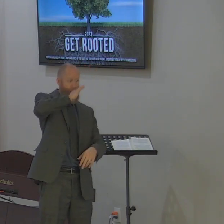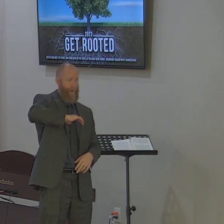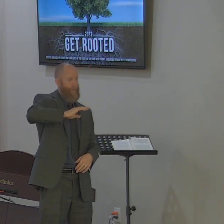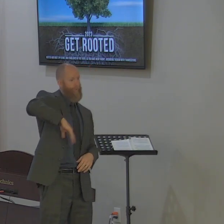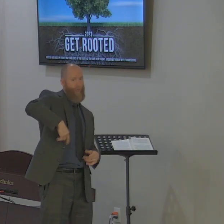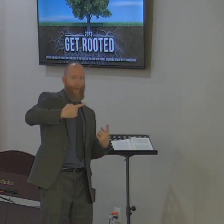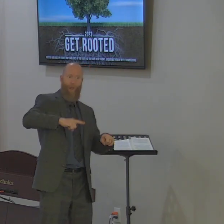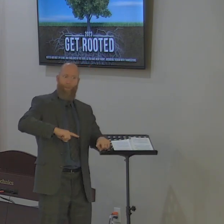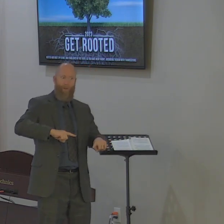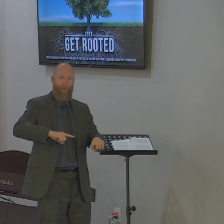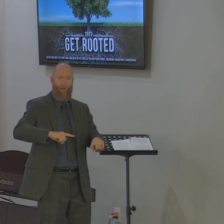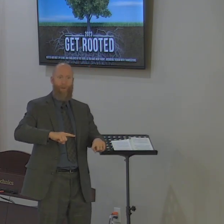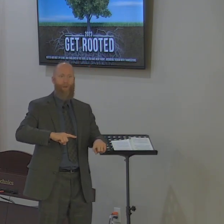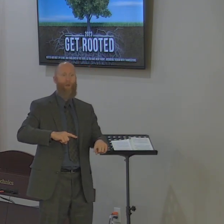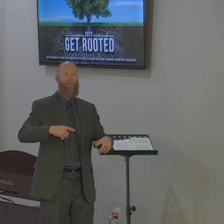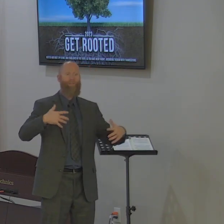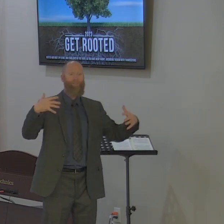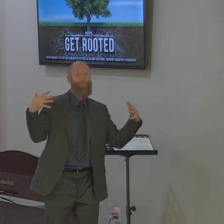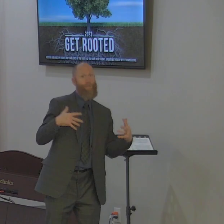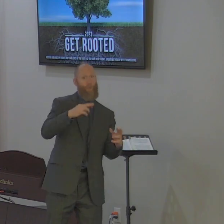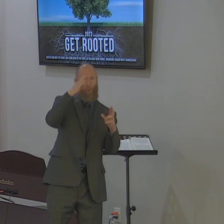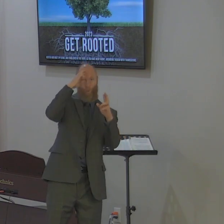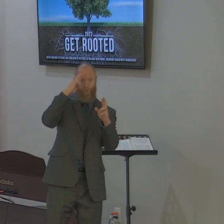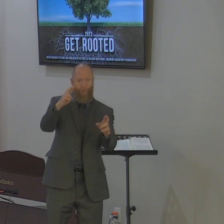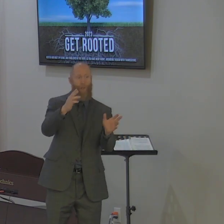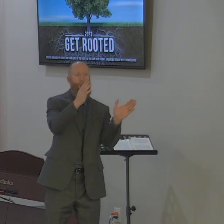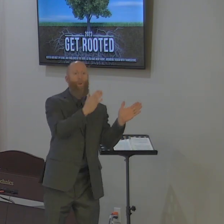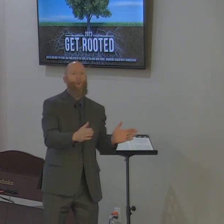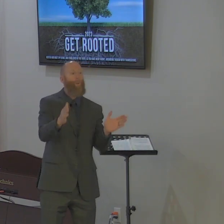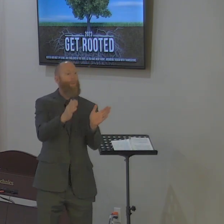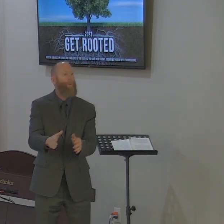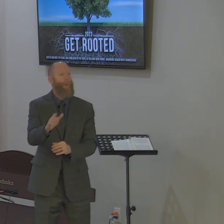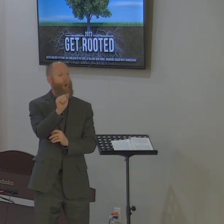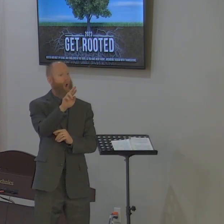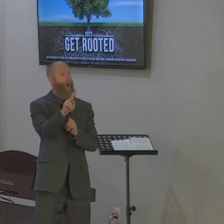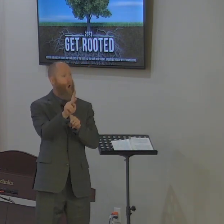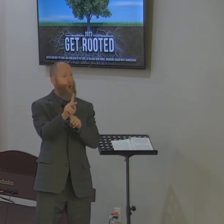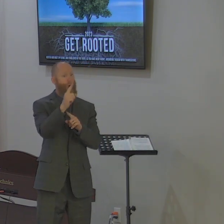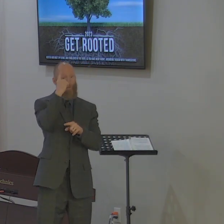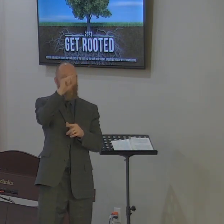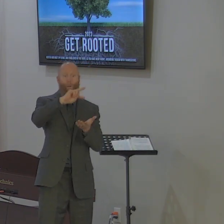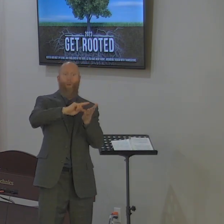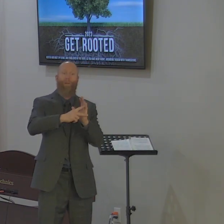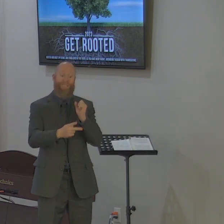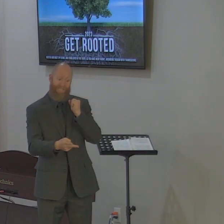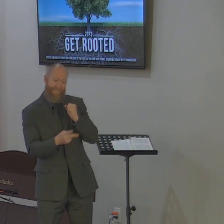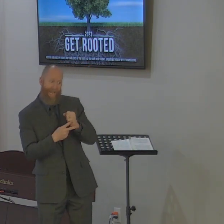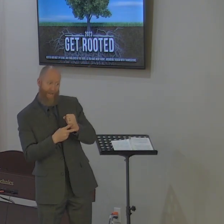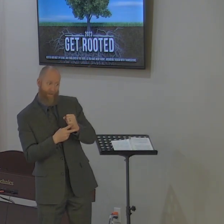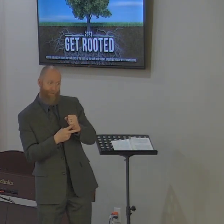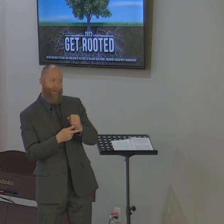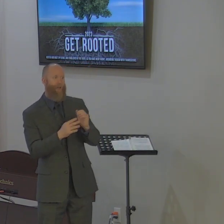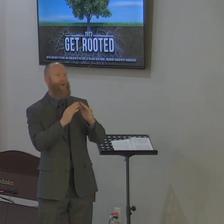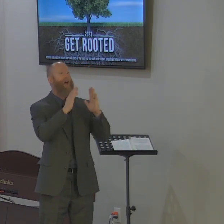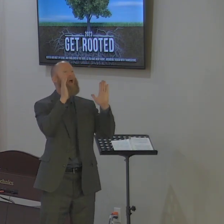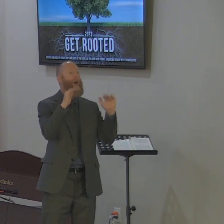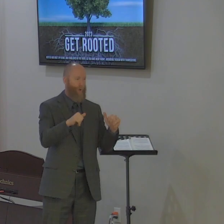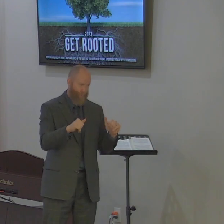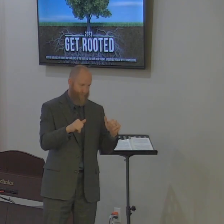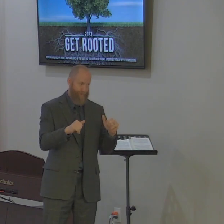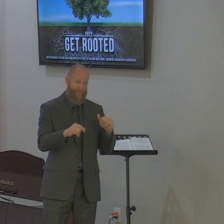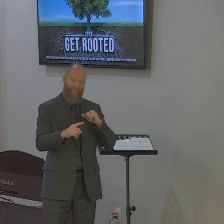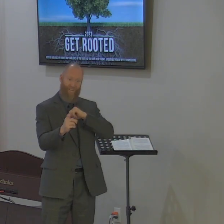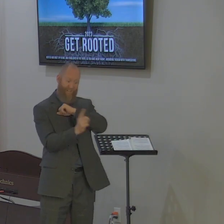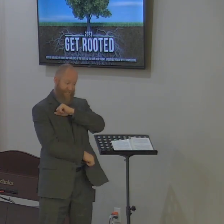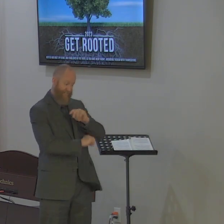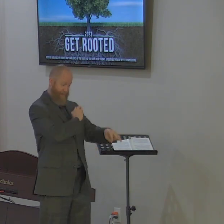moved with fear, prepared an ark to the saving of his house, by the which he condemned the world and became heir of